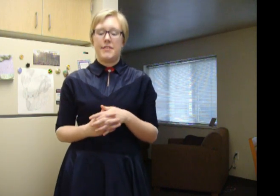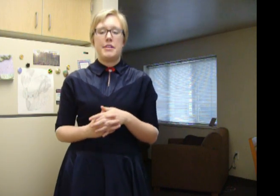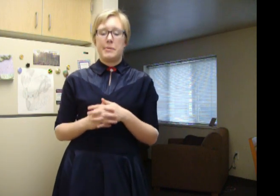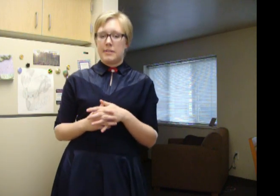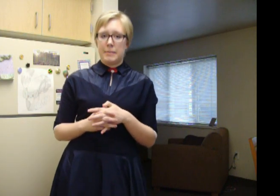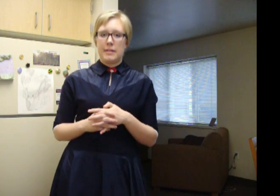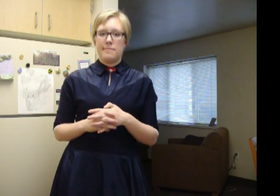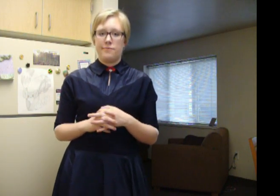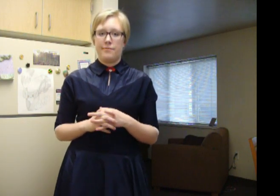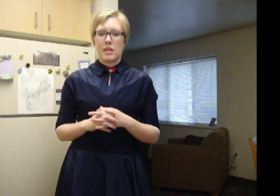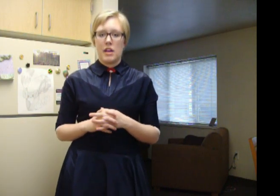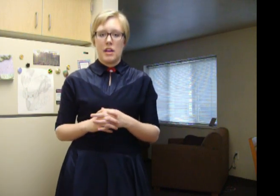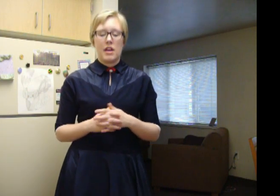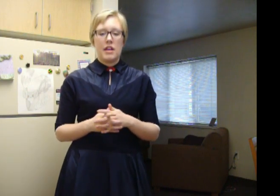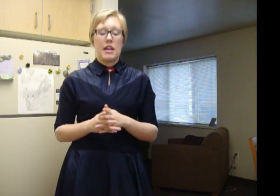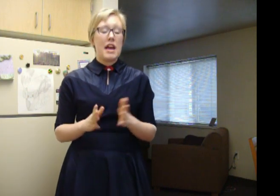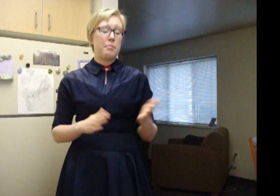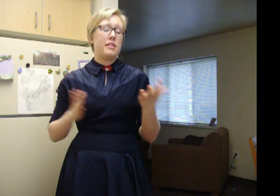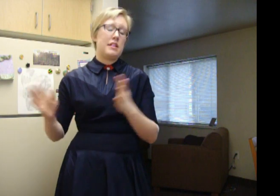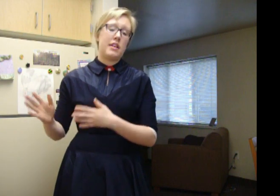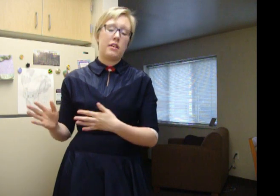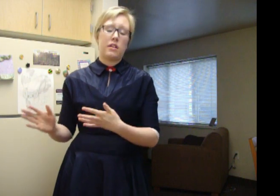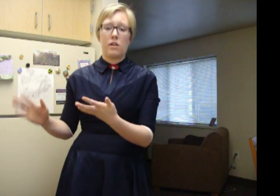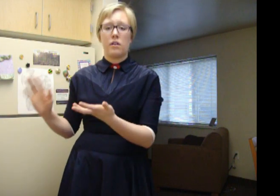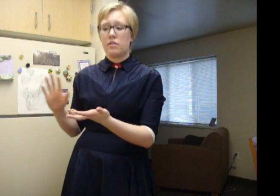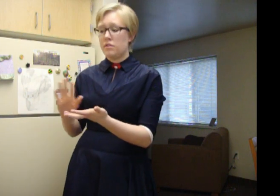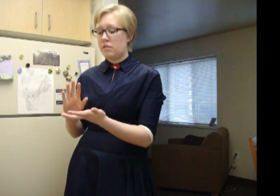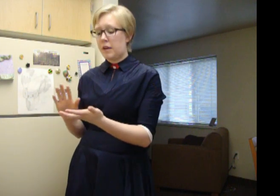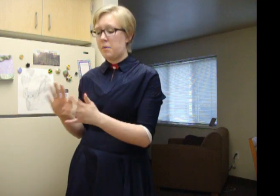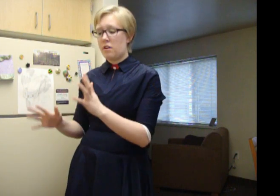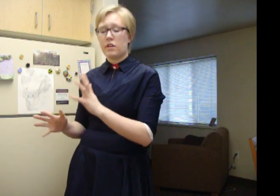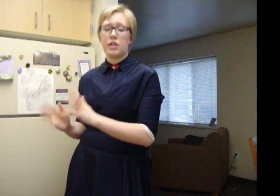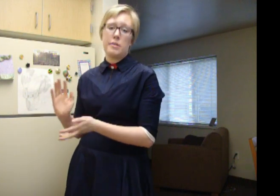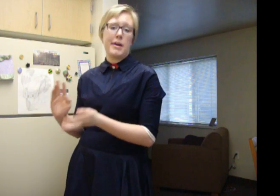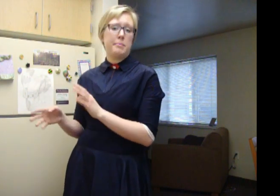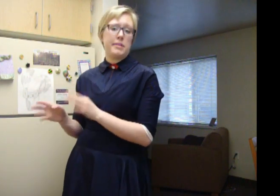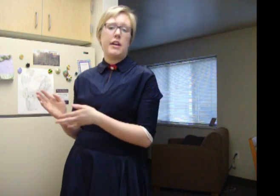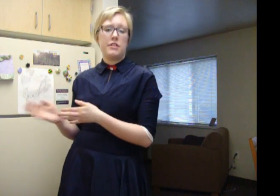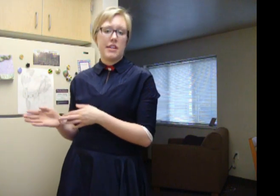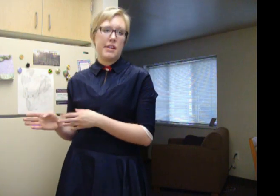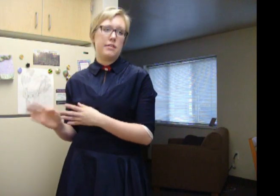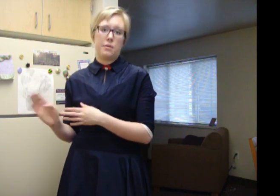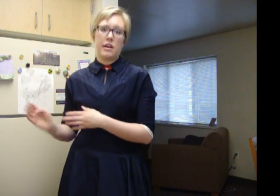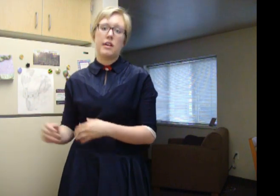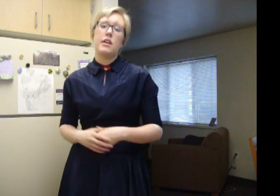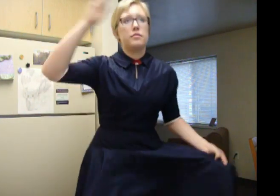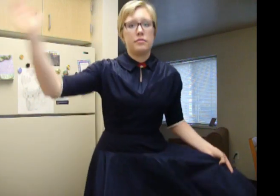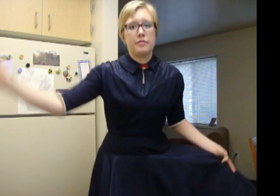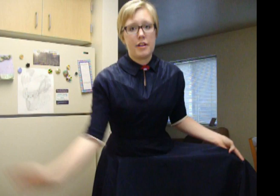very important to me. And plus, I think her, like, weird country pop style that she has is annoying.